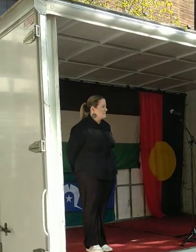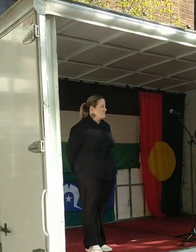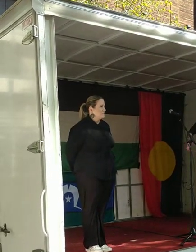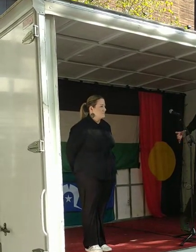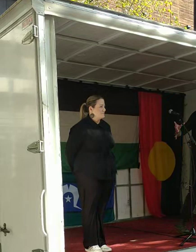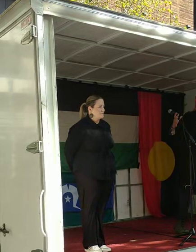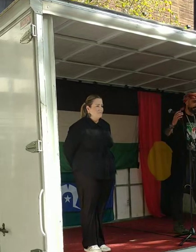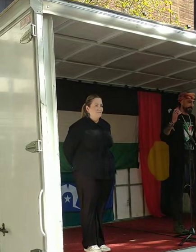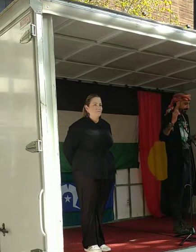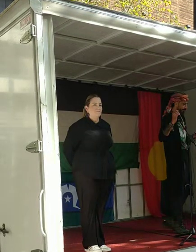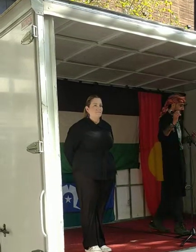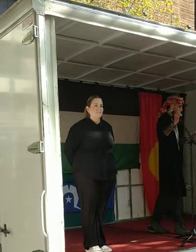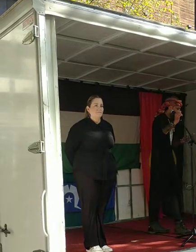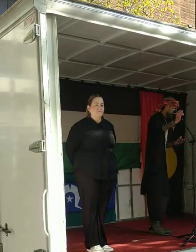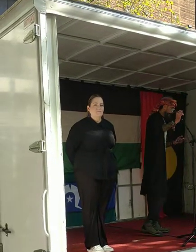Yeah.